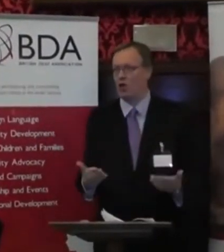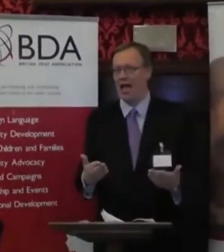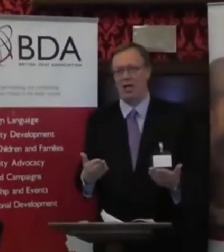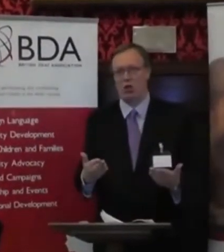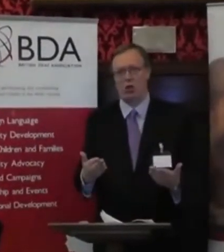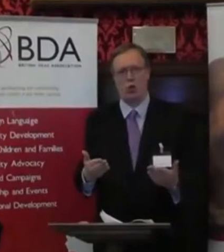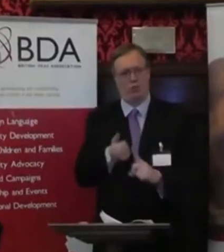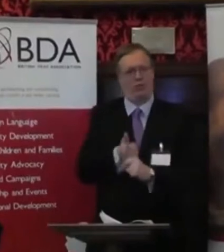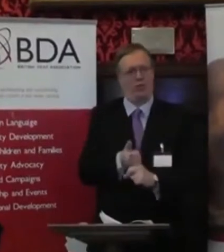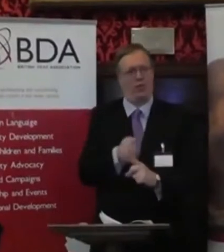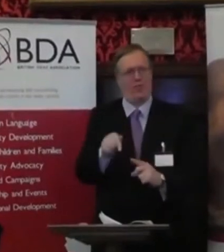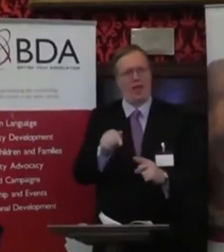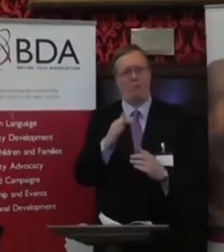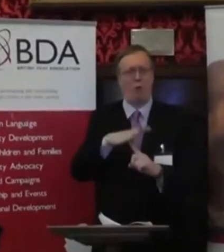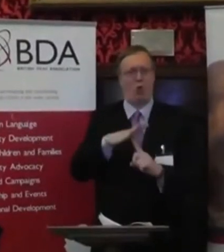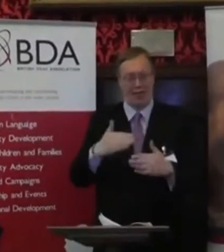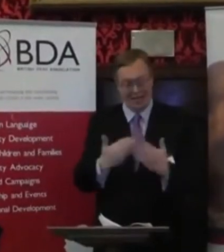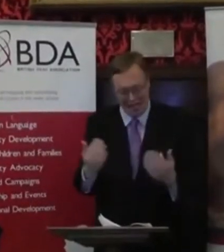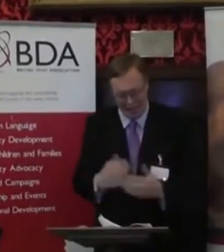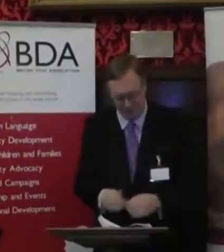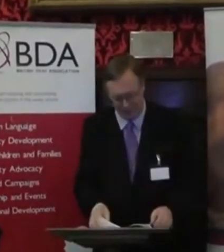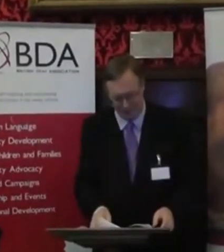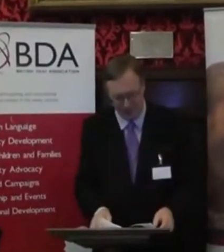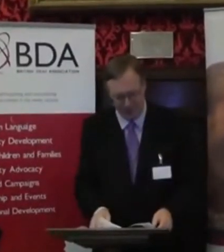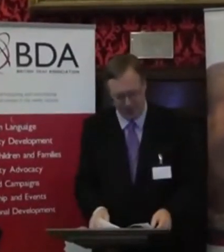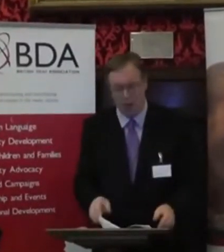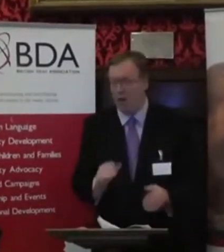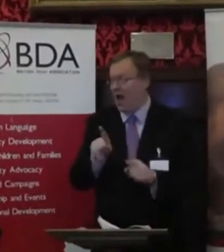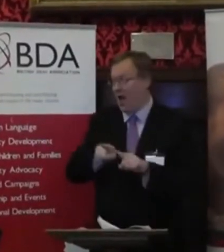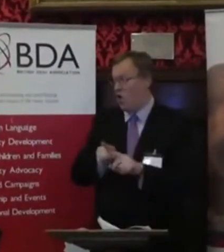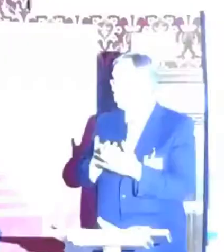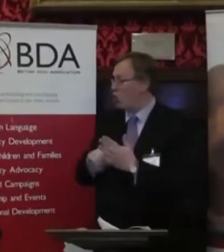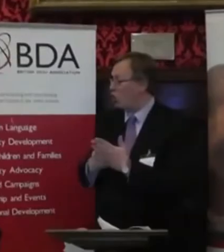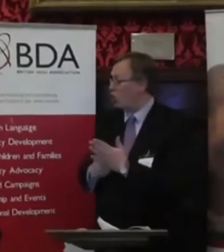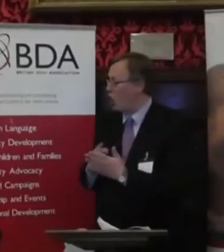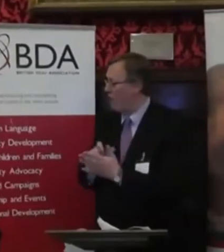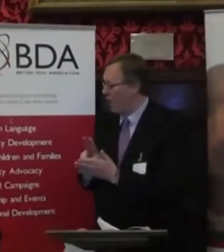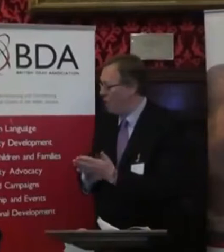working together, and thank you very much for coming here today to support this important day.